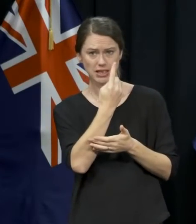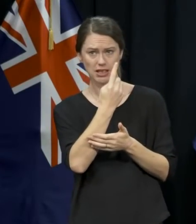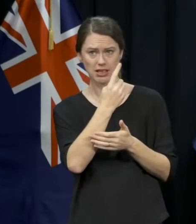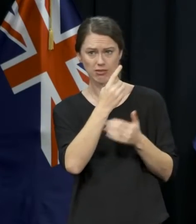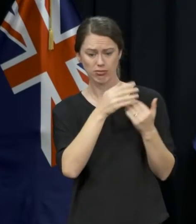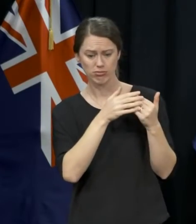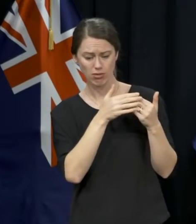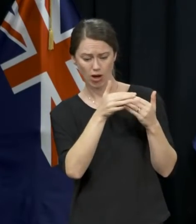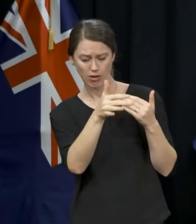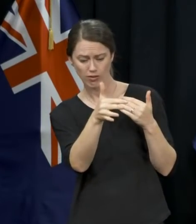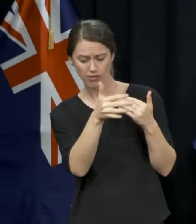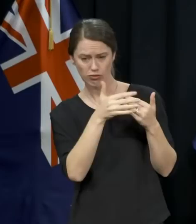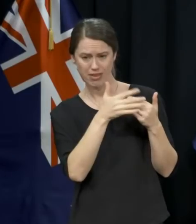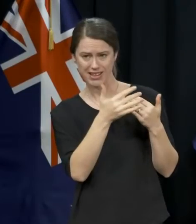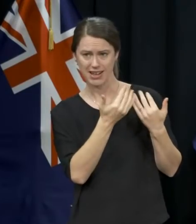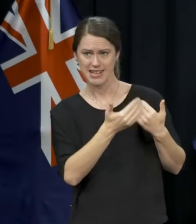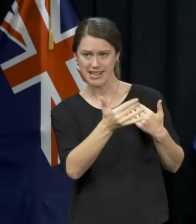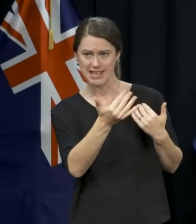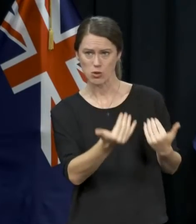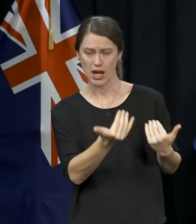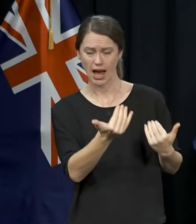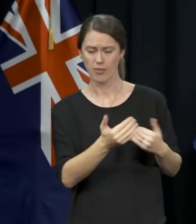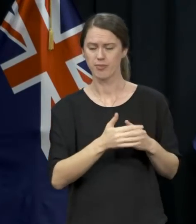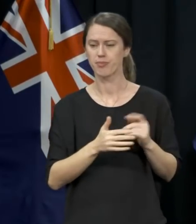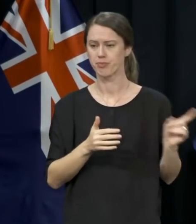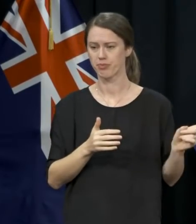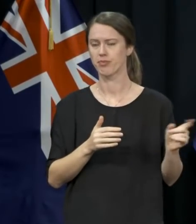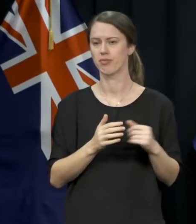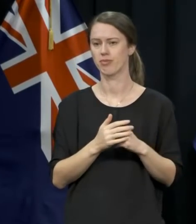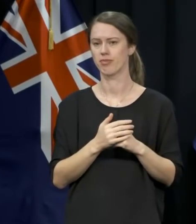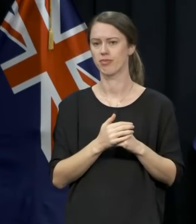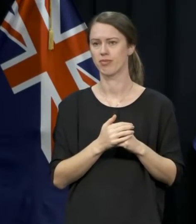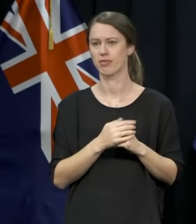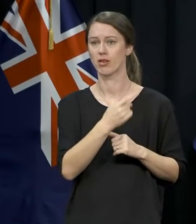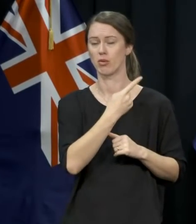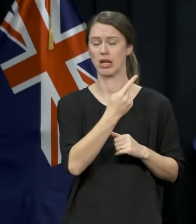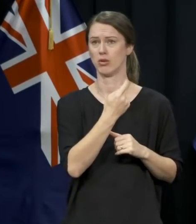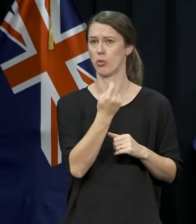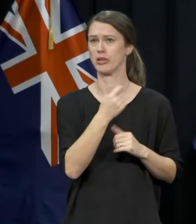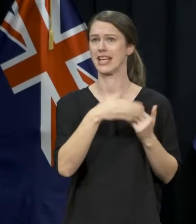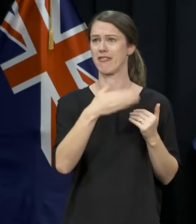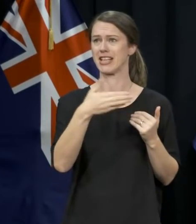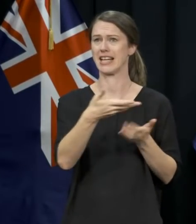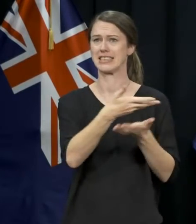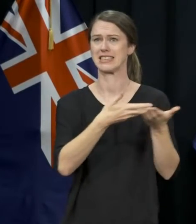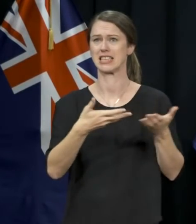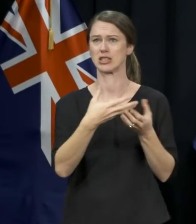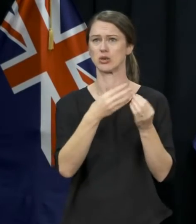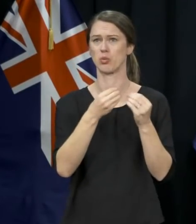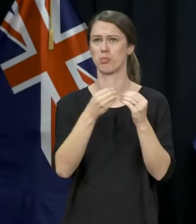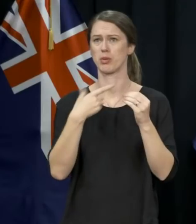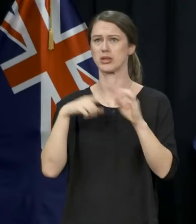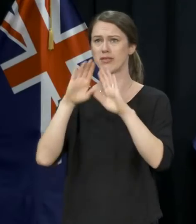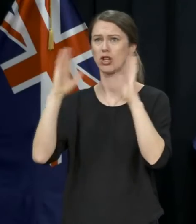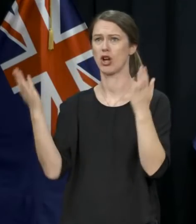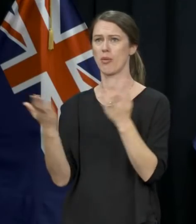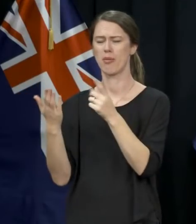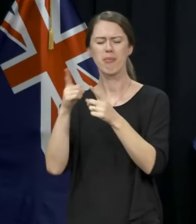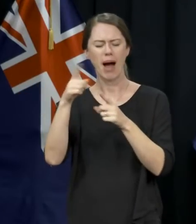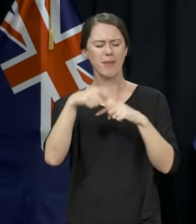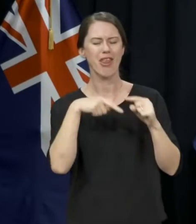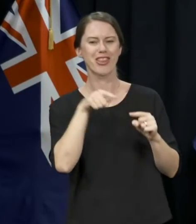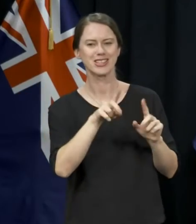Minister between then and now. Look, we have had almost daily discussions with a global health pandemic